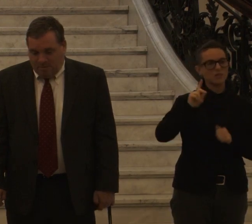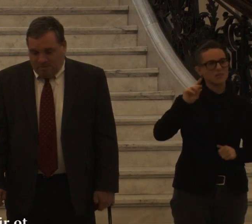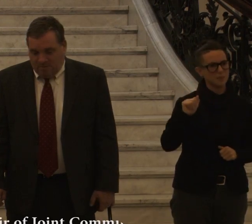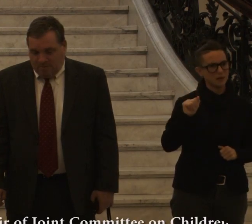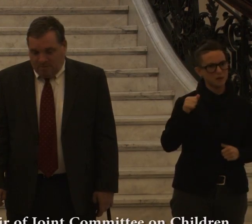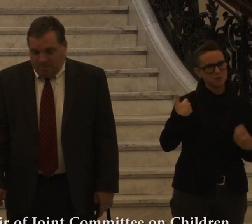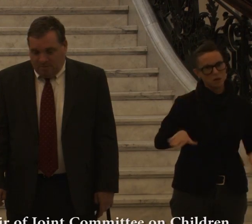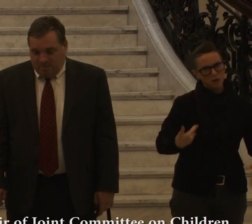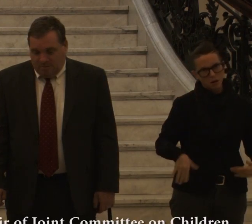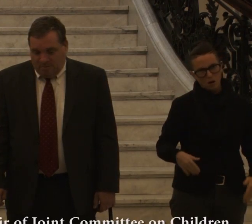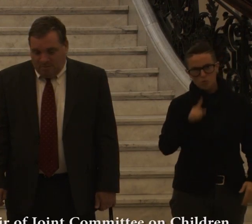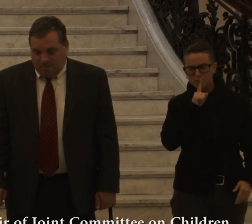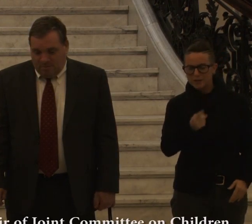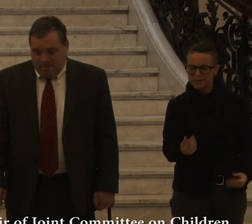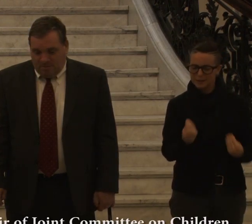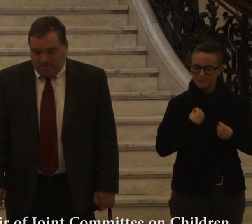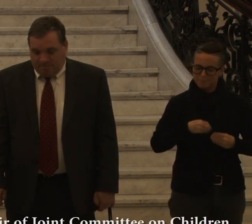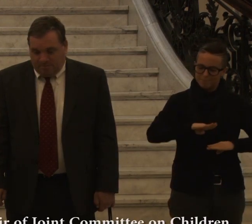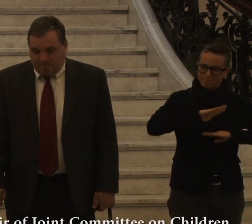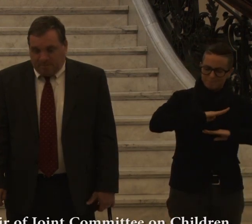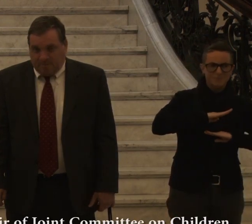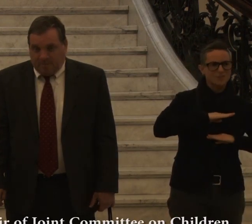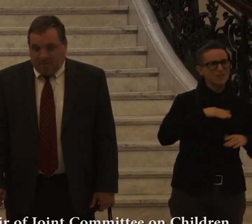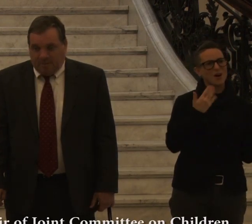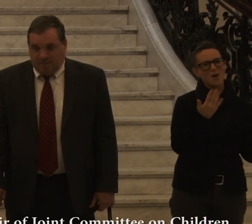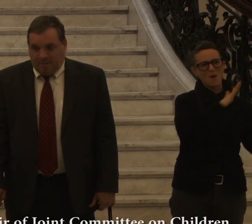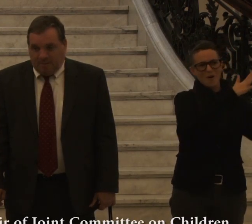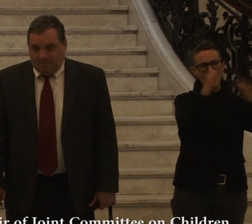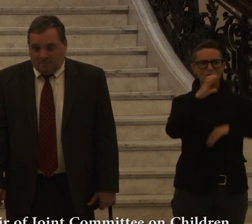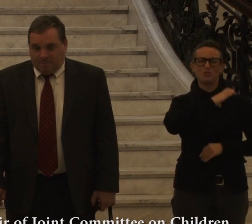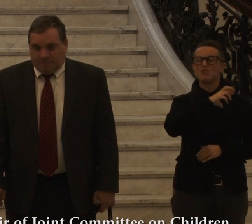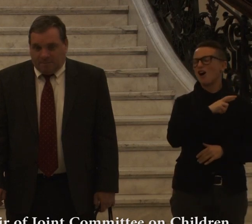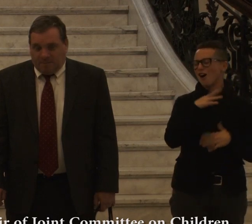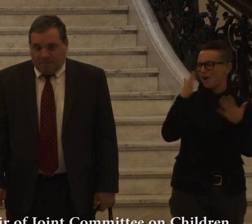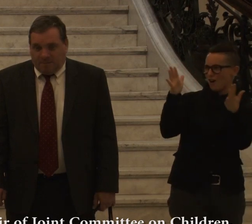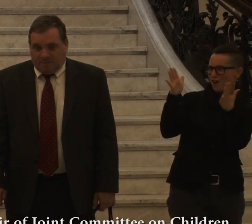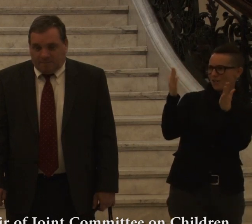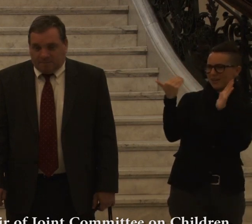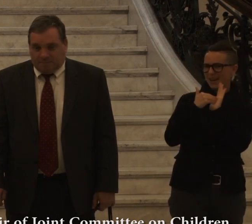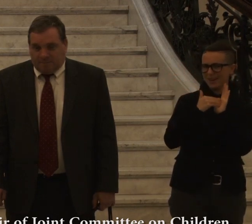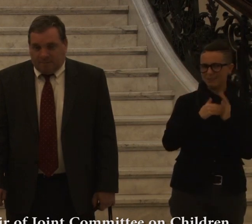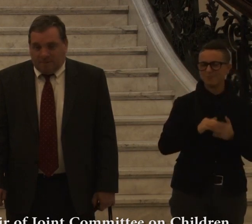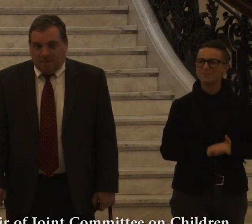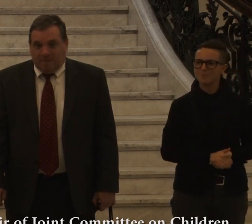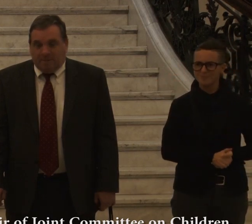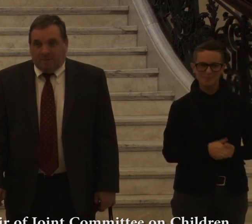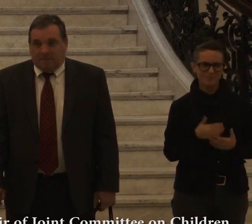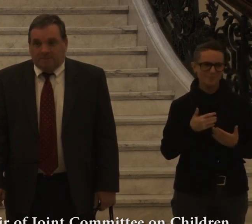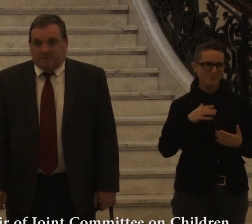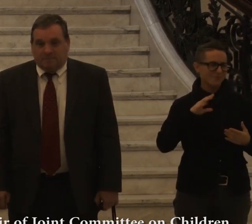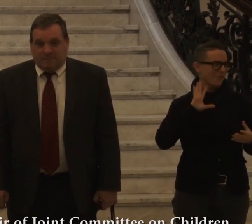rewarding. So I just want to give a hand again to Carl for all of his work.